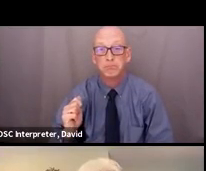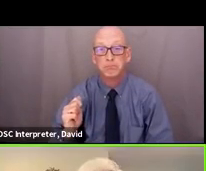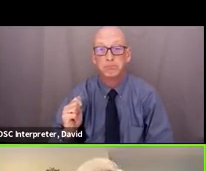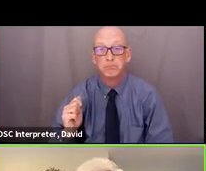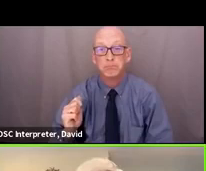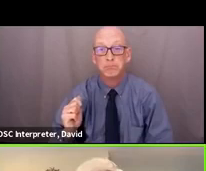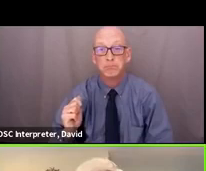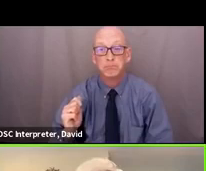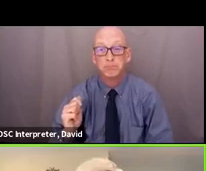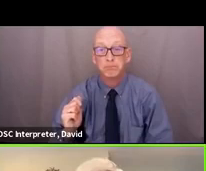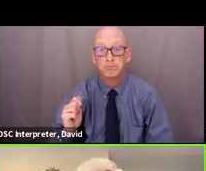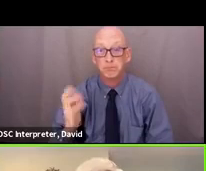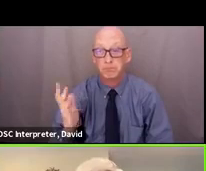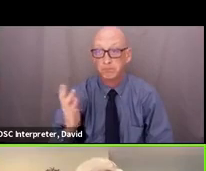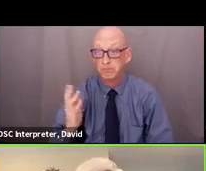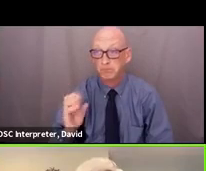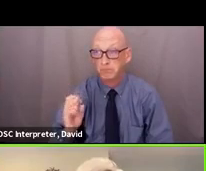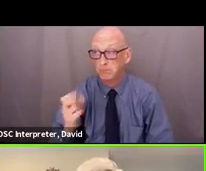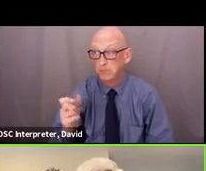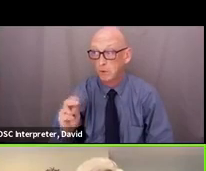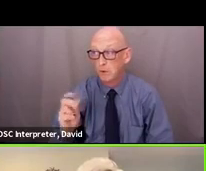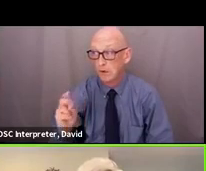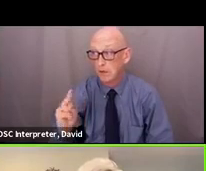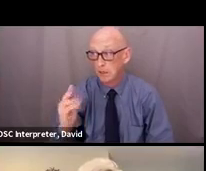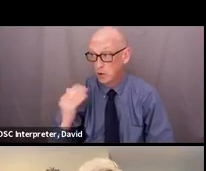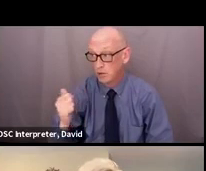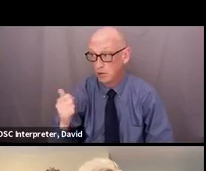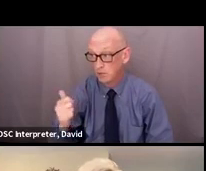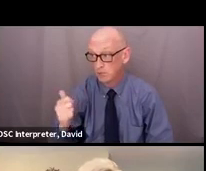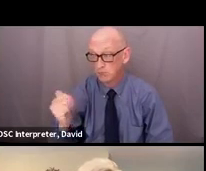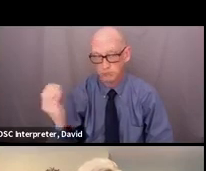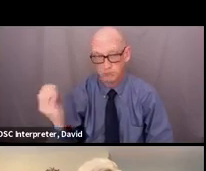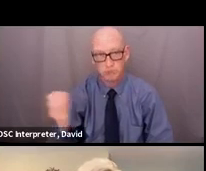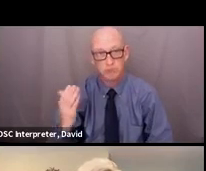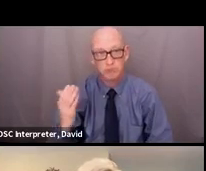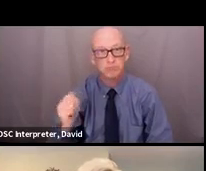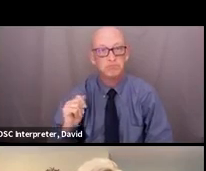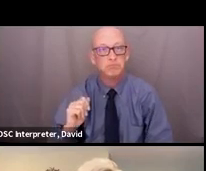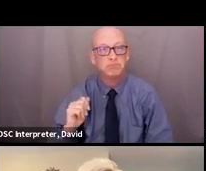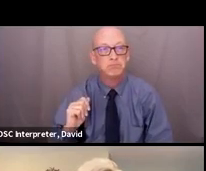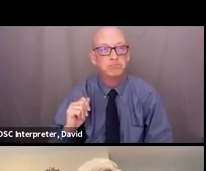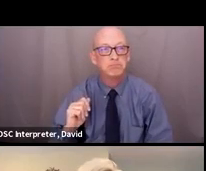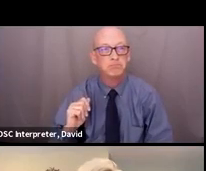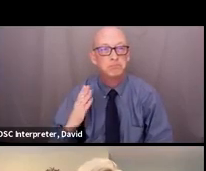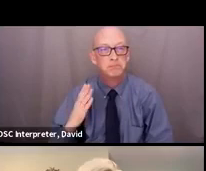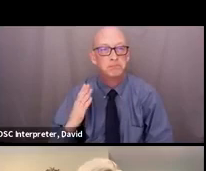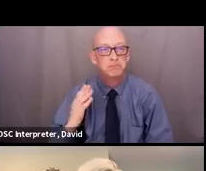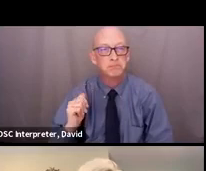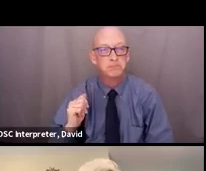Go on, Shannon. Everything's good. We're good to go. Thank you.